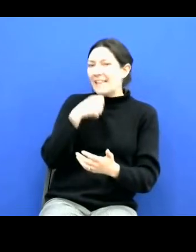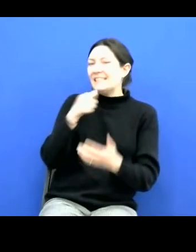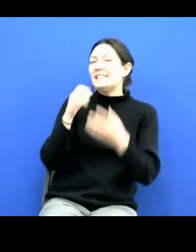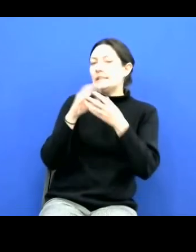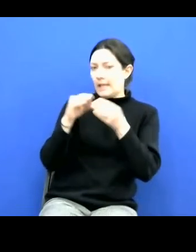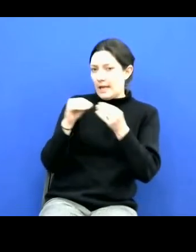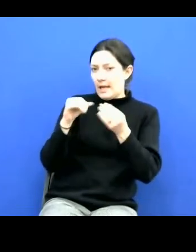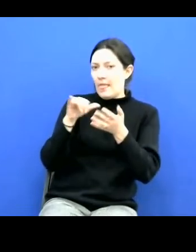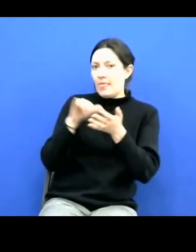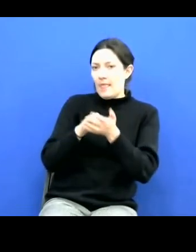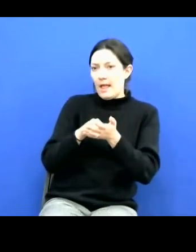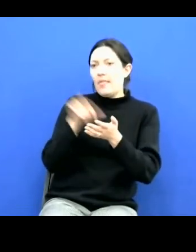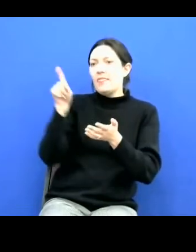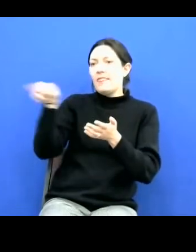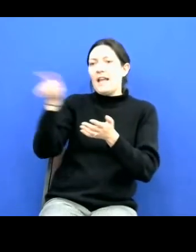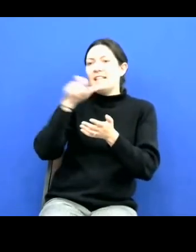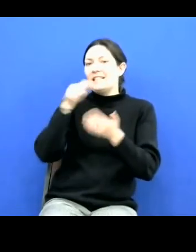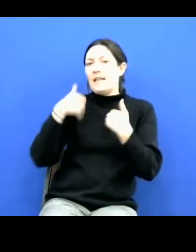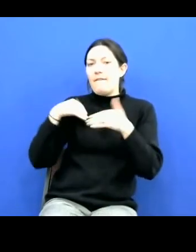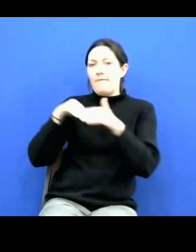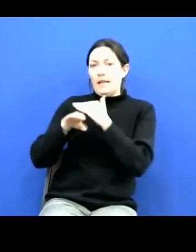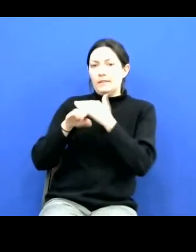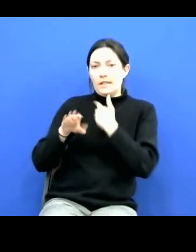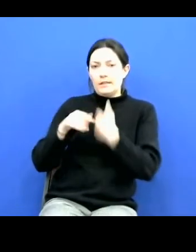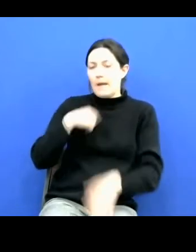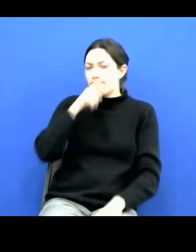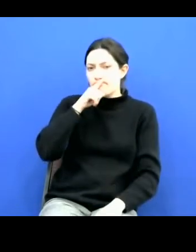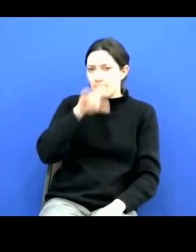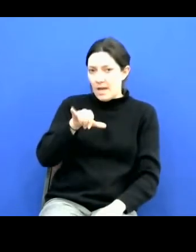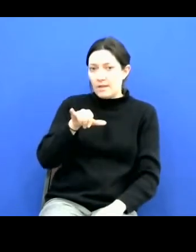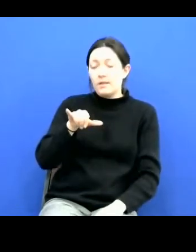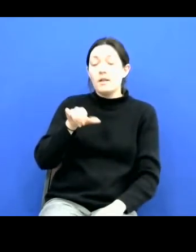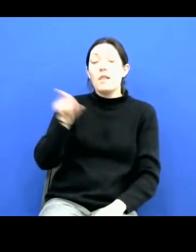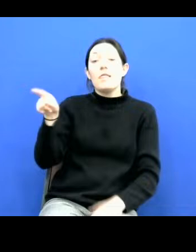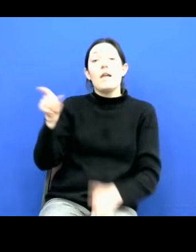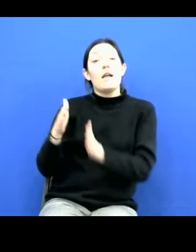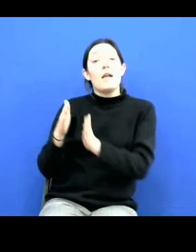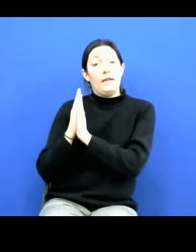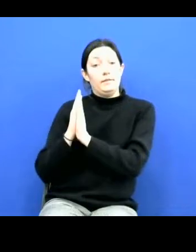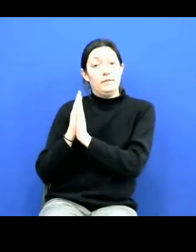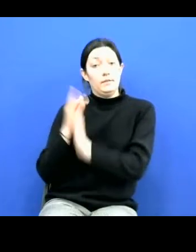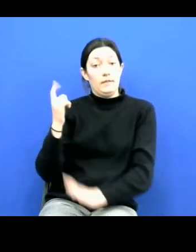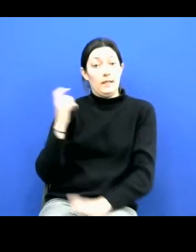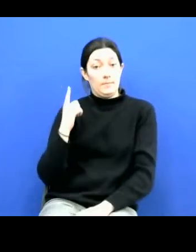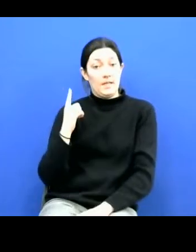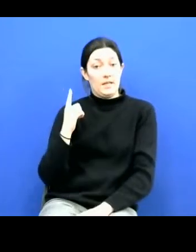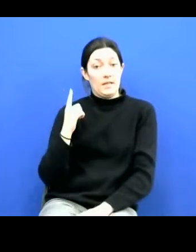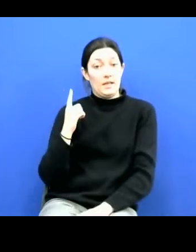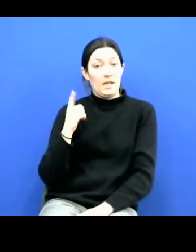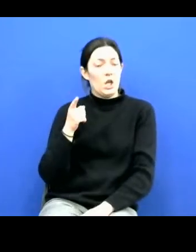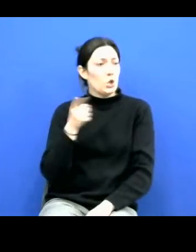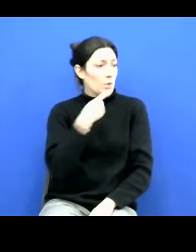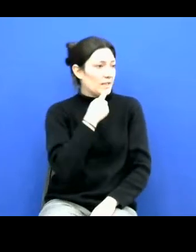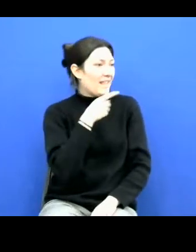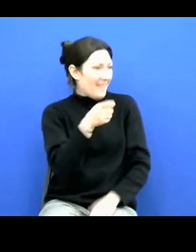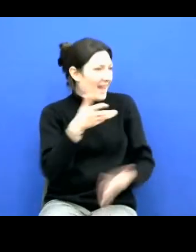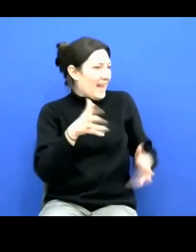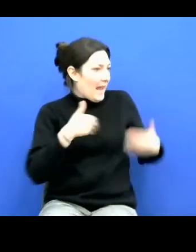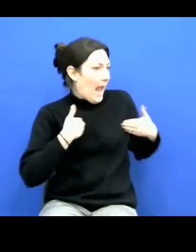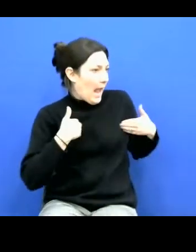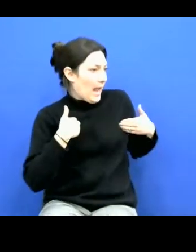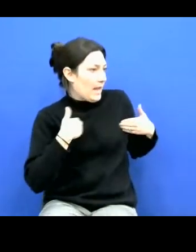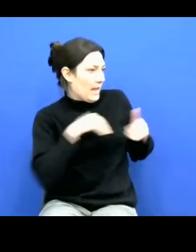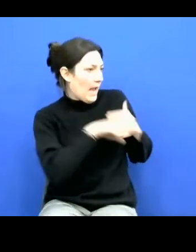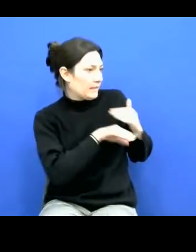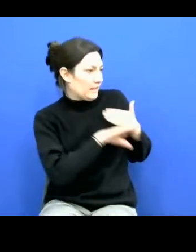not say they didn't have access. The question asked was whether they, You said they had access. And